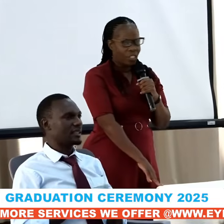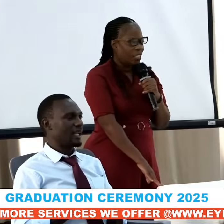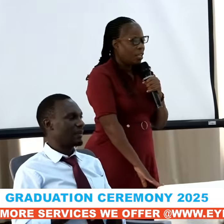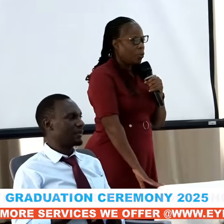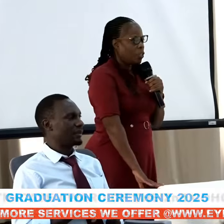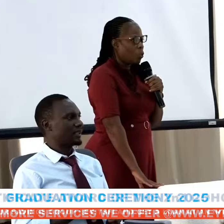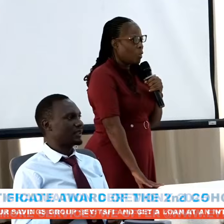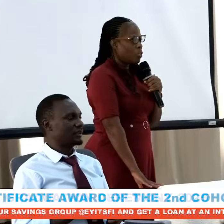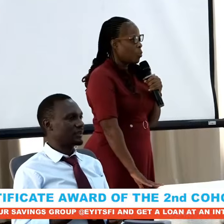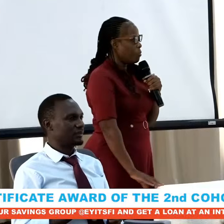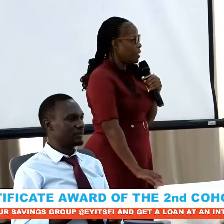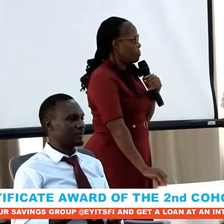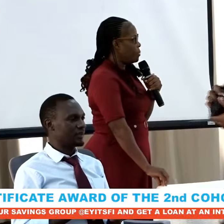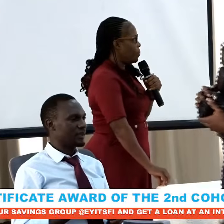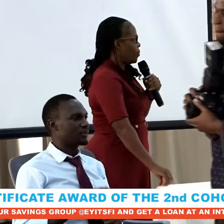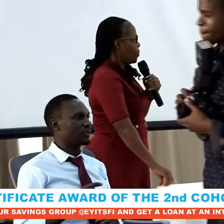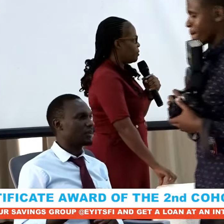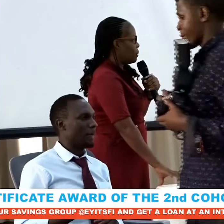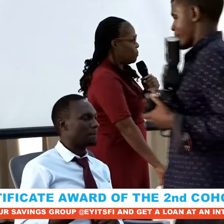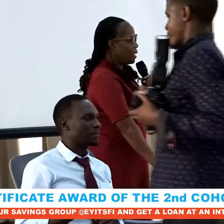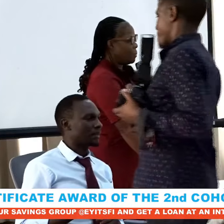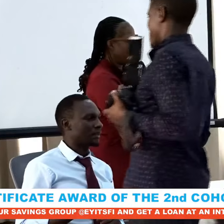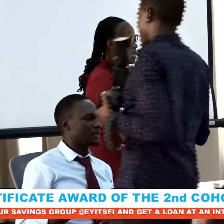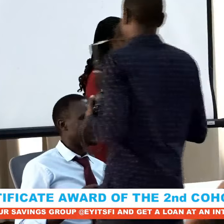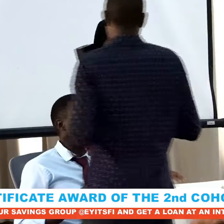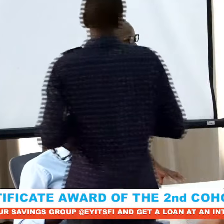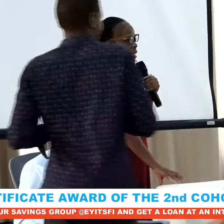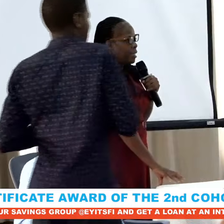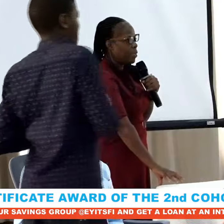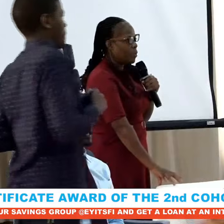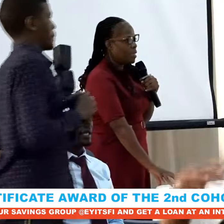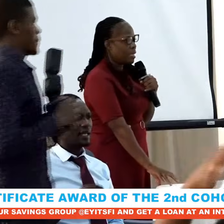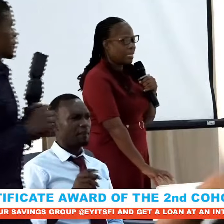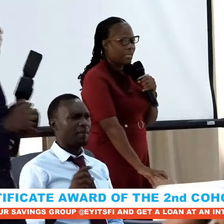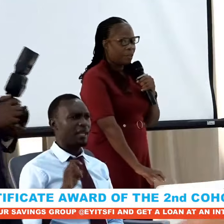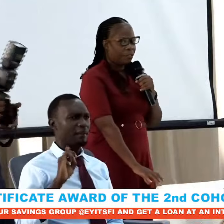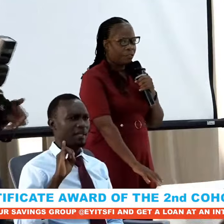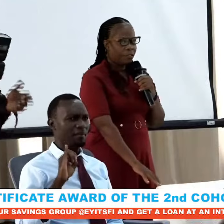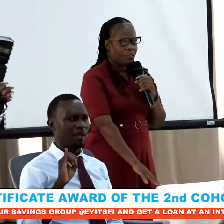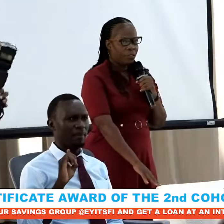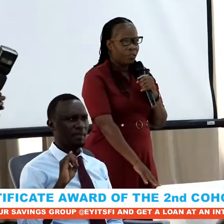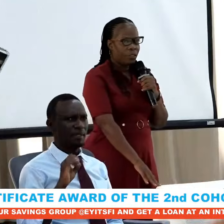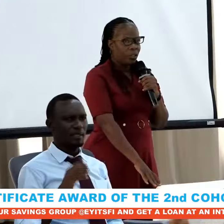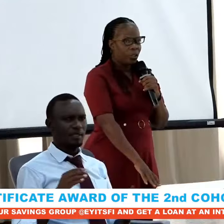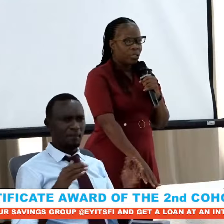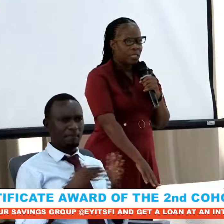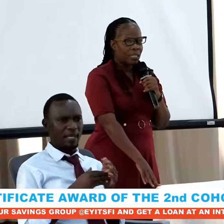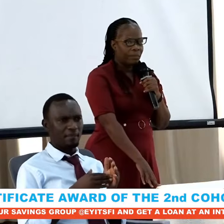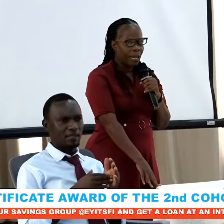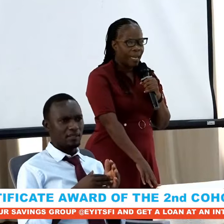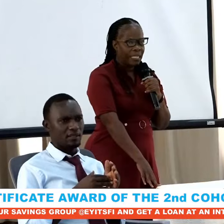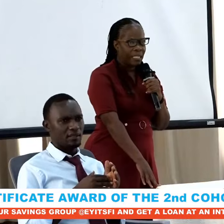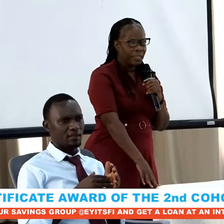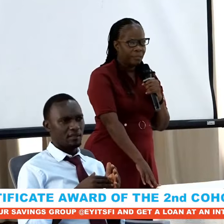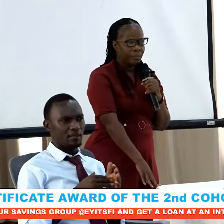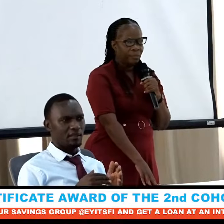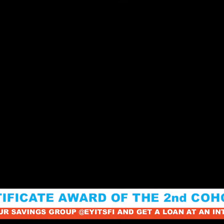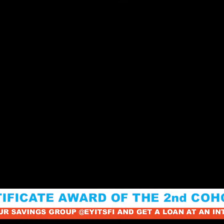language. We don't want to offend people with impairments. You don't say the deaf, you don't say the